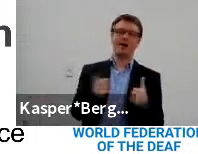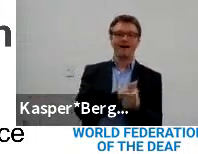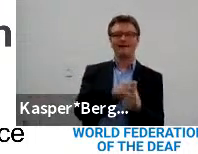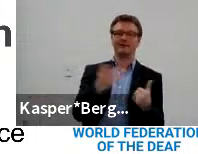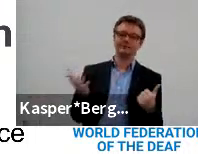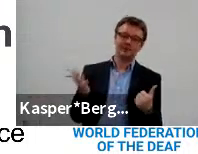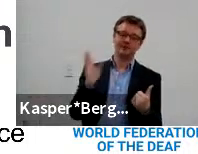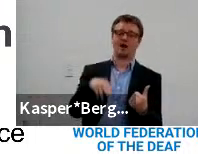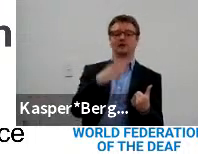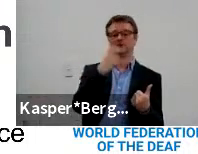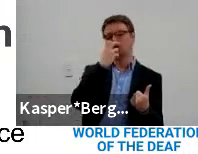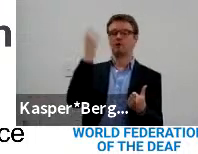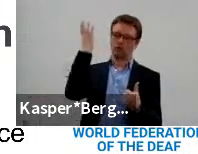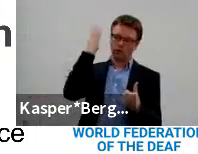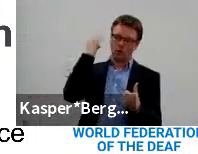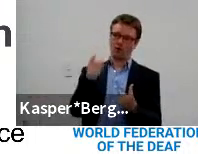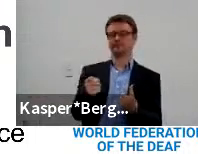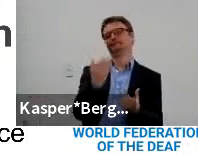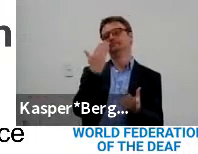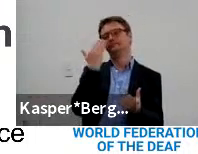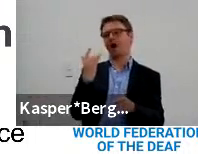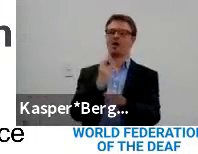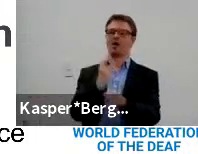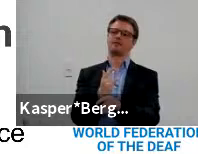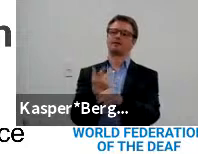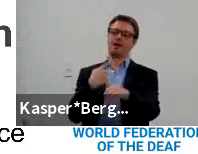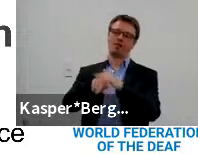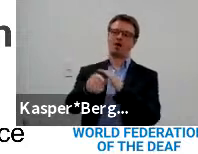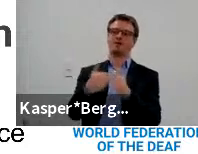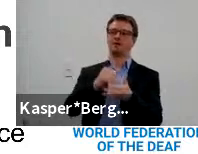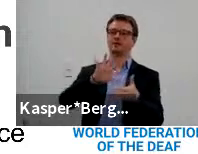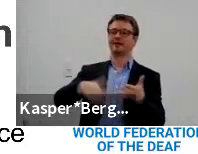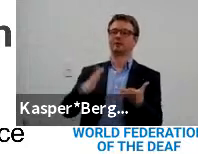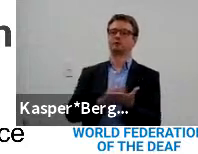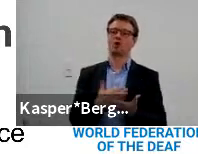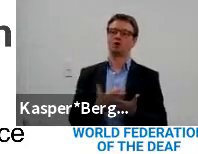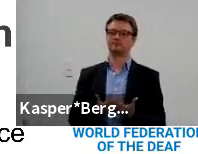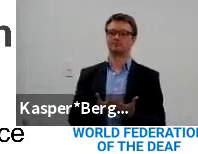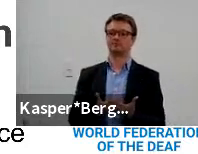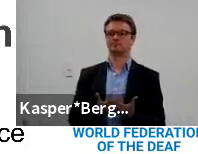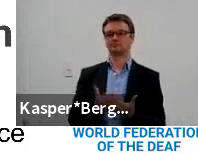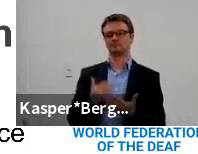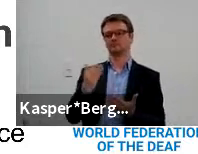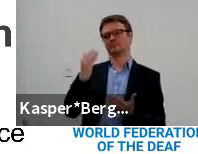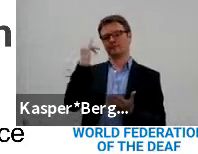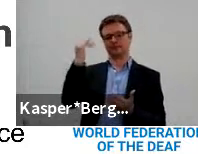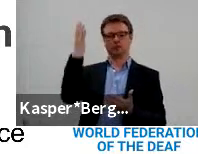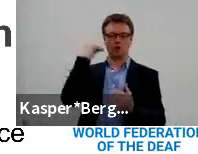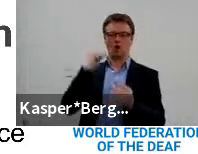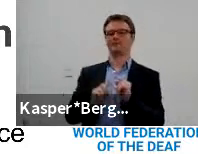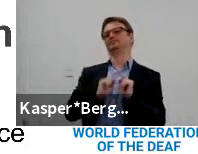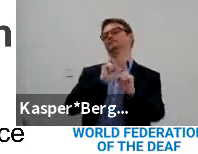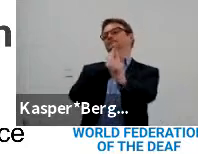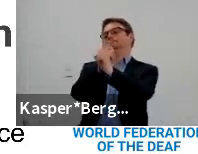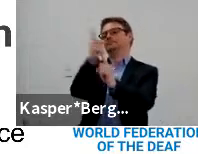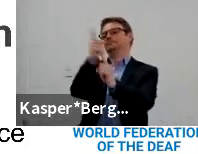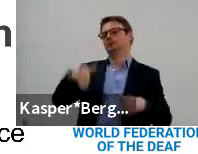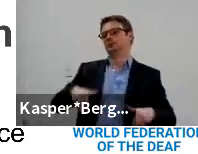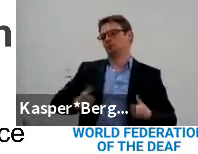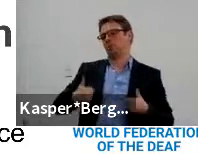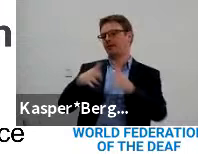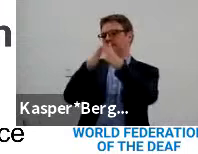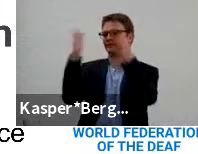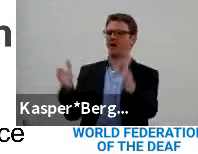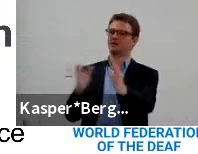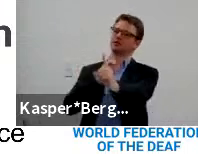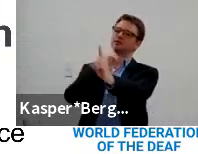There are actually a lot of different methods. We can make sure that the deaf also have all the time